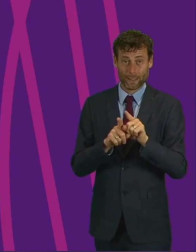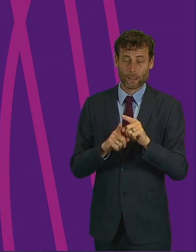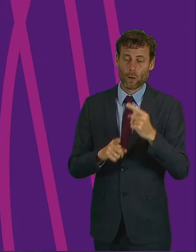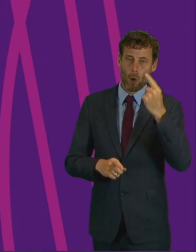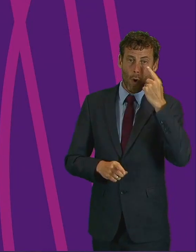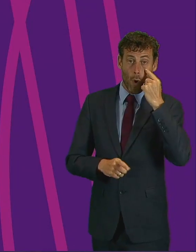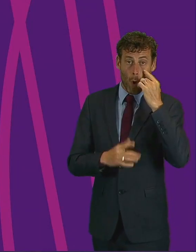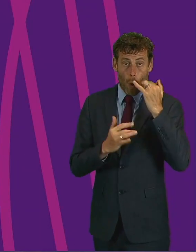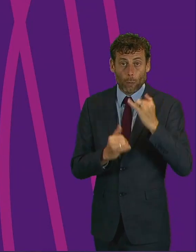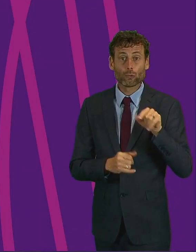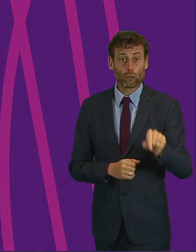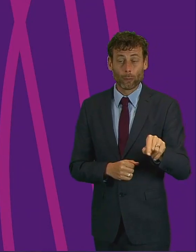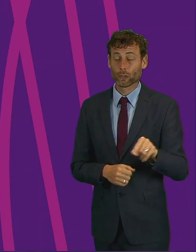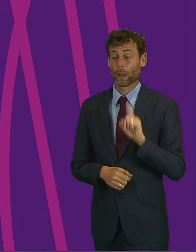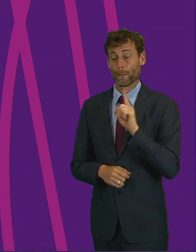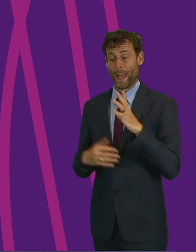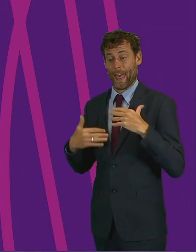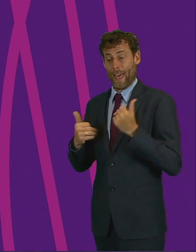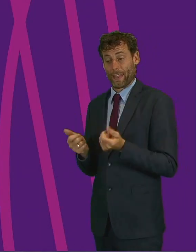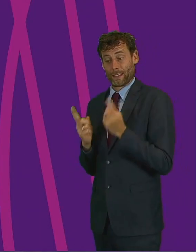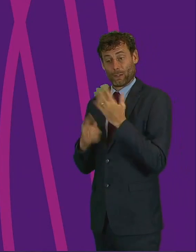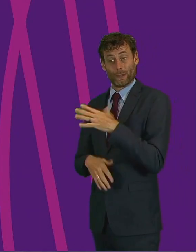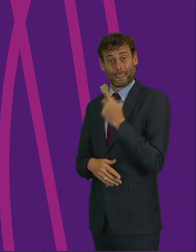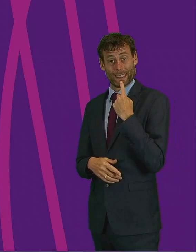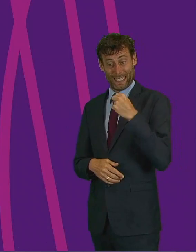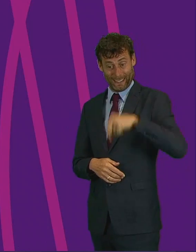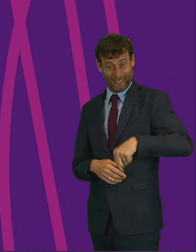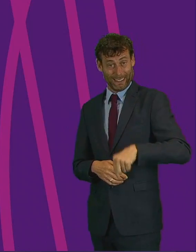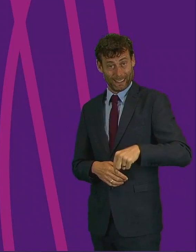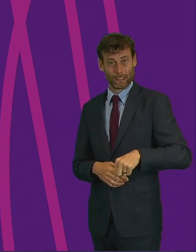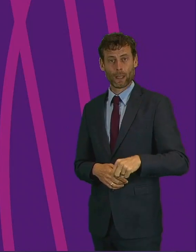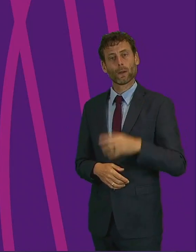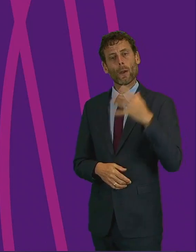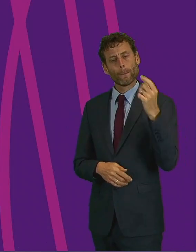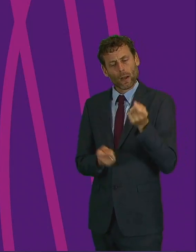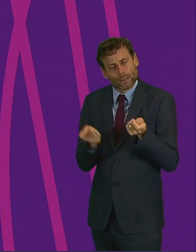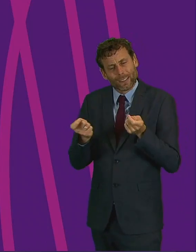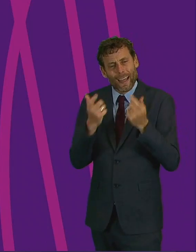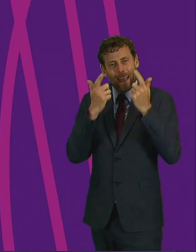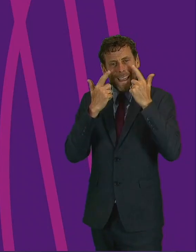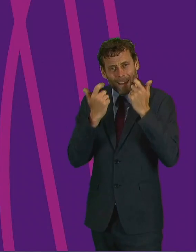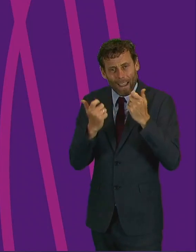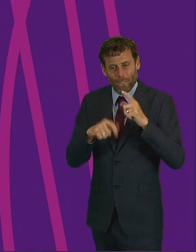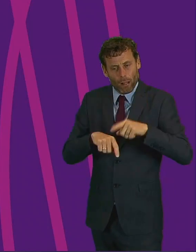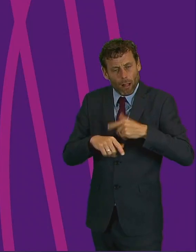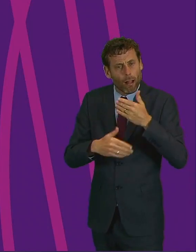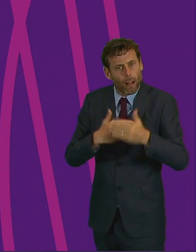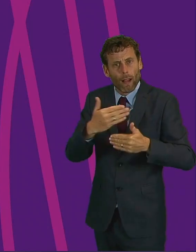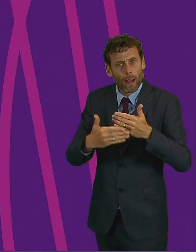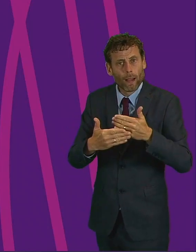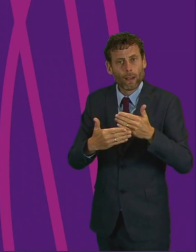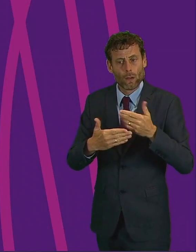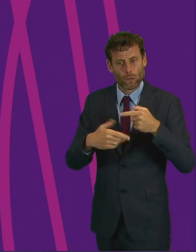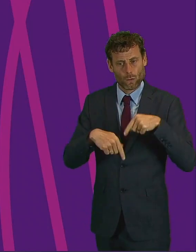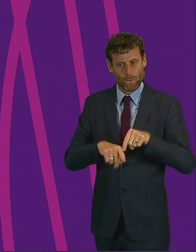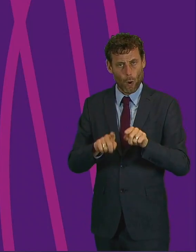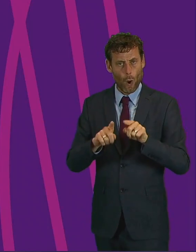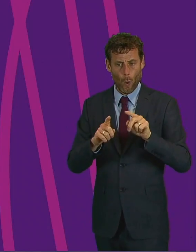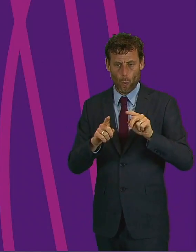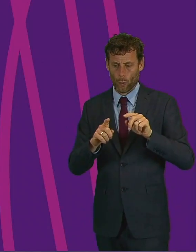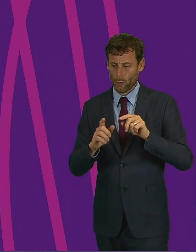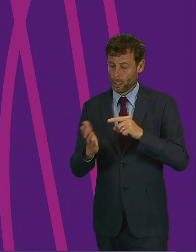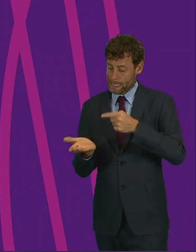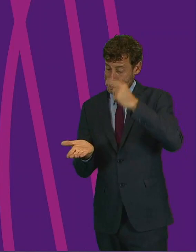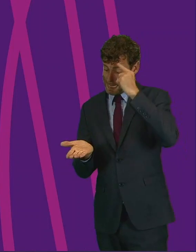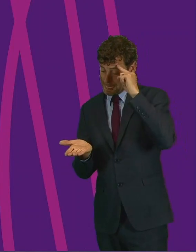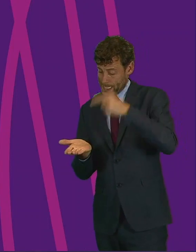out in the last couple of days, including in this chamber yesterday, we have to do that with careful consideration and within a framework of decision-making